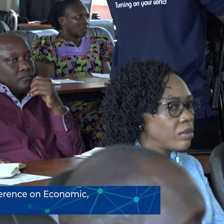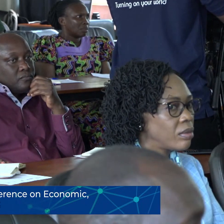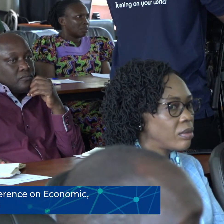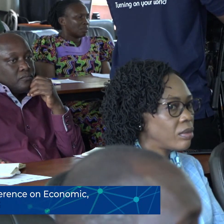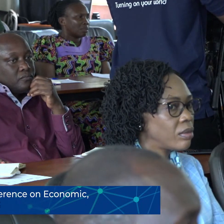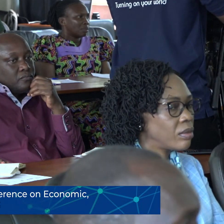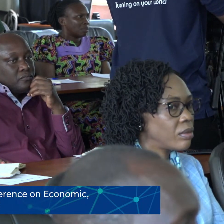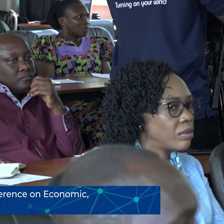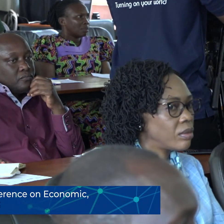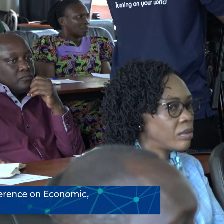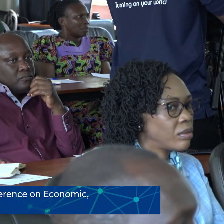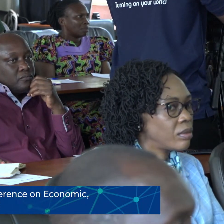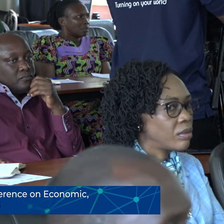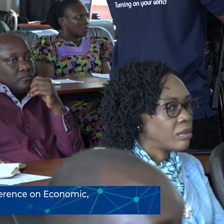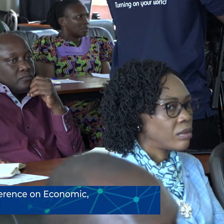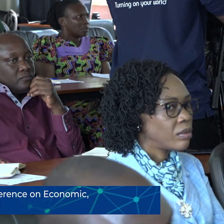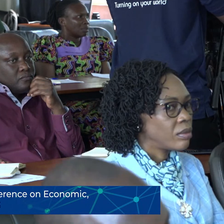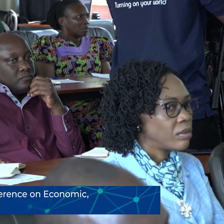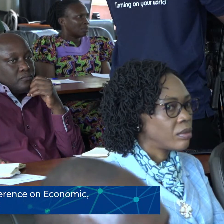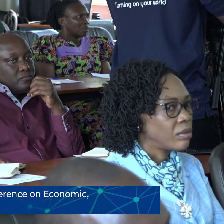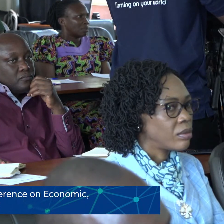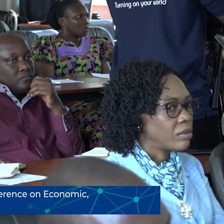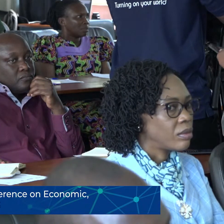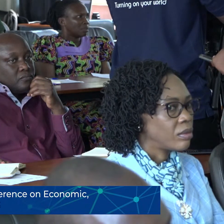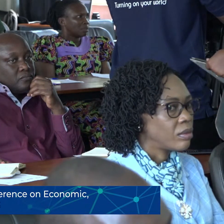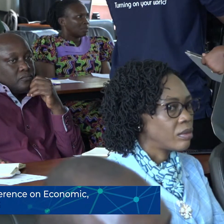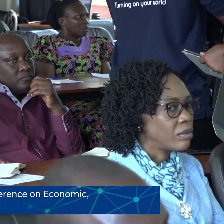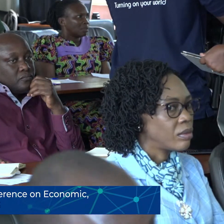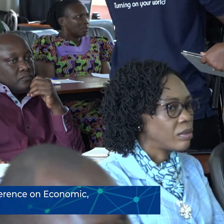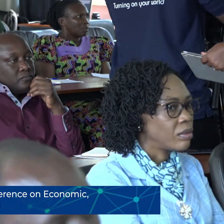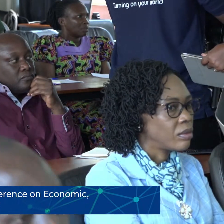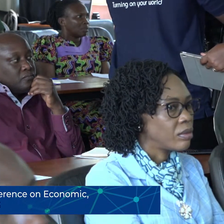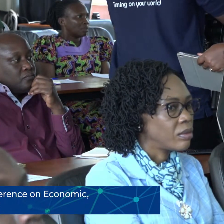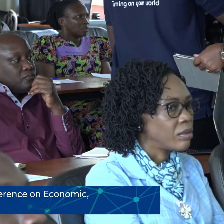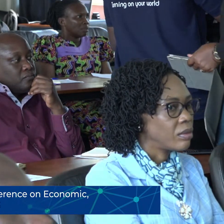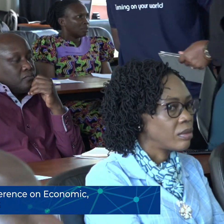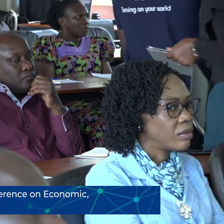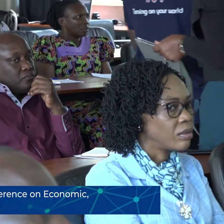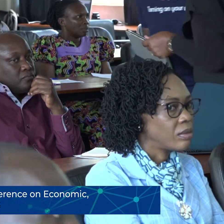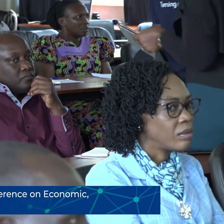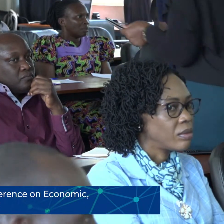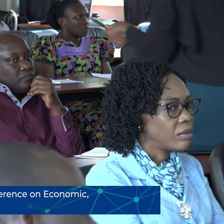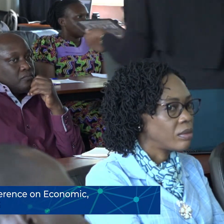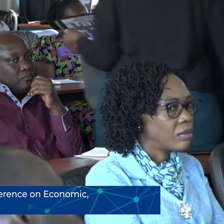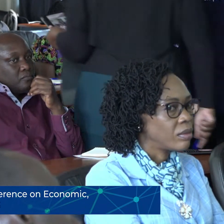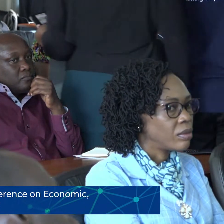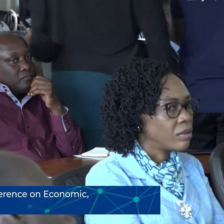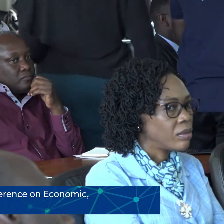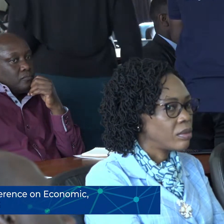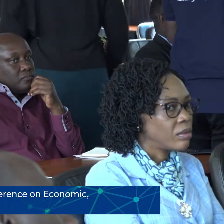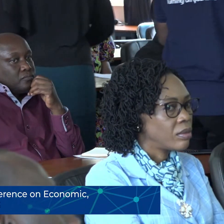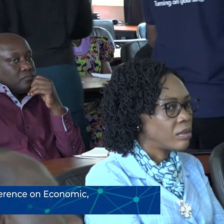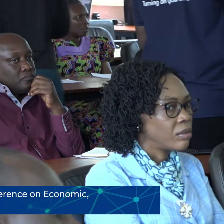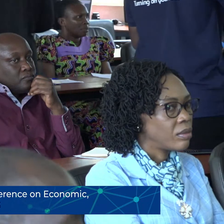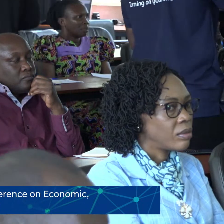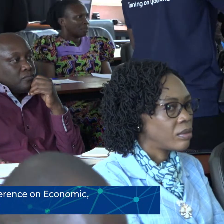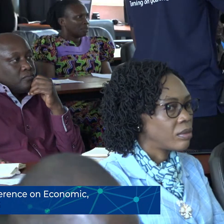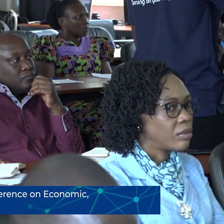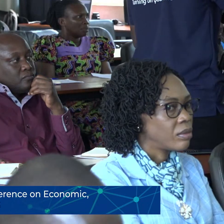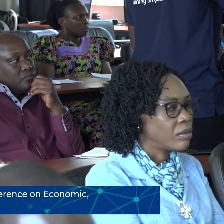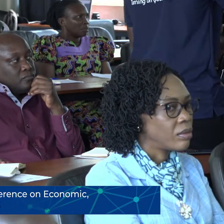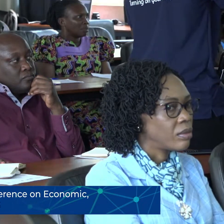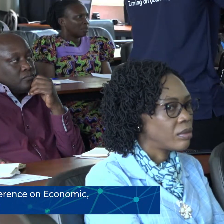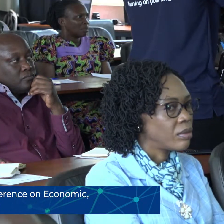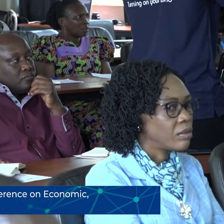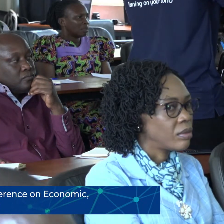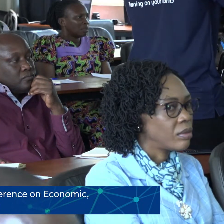Some of the students or learners made their way back to school. Others to date have not made their way back to school. The Ministry of Education